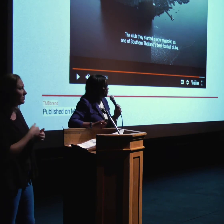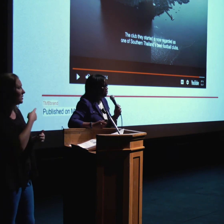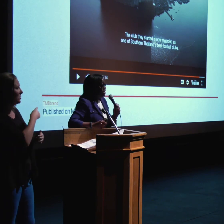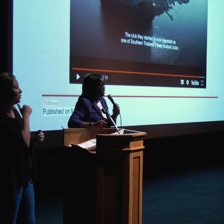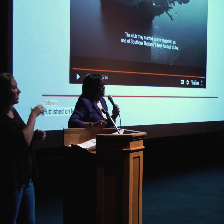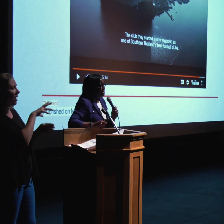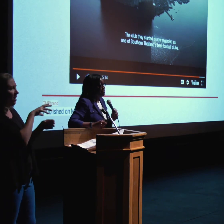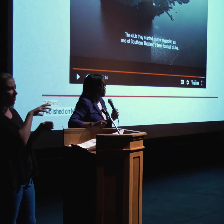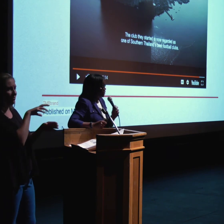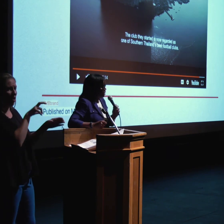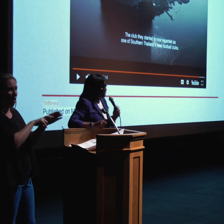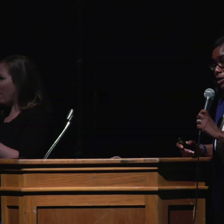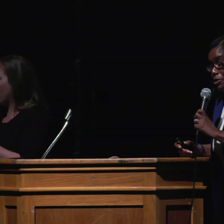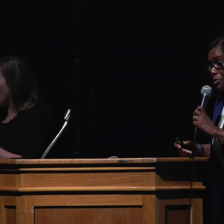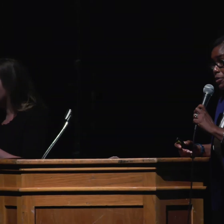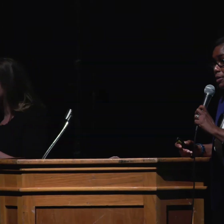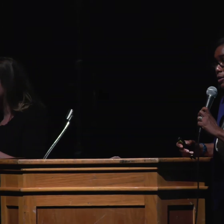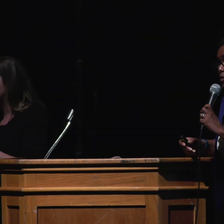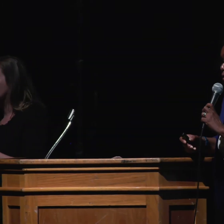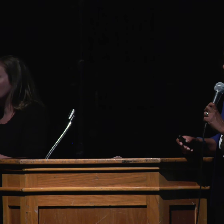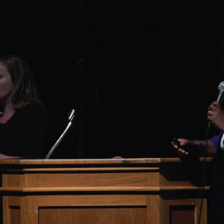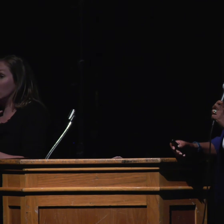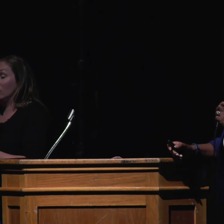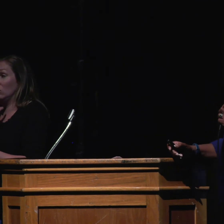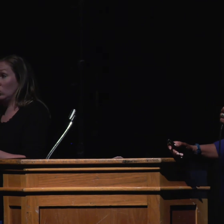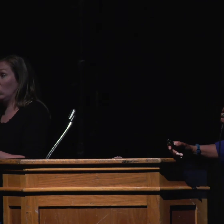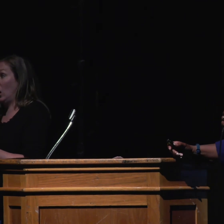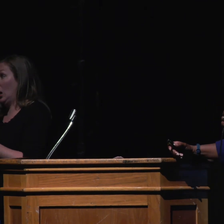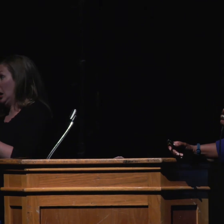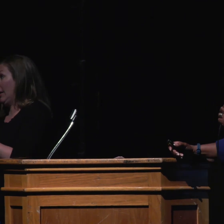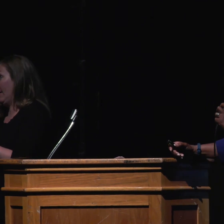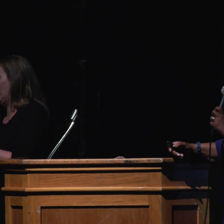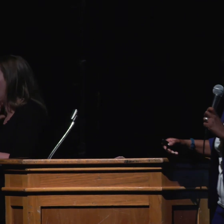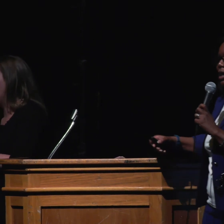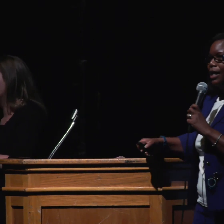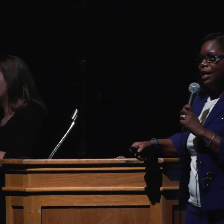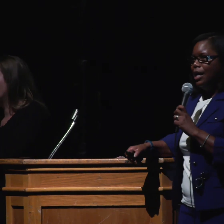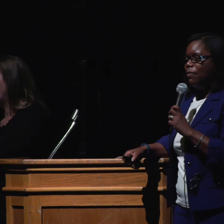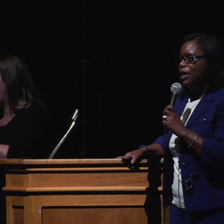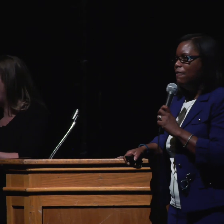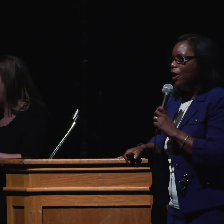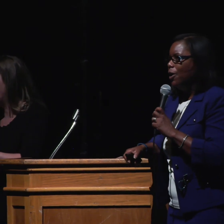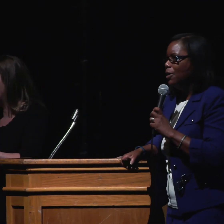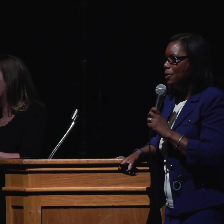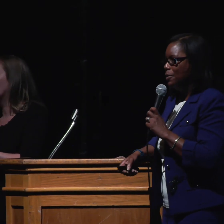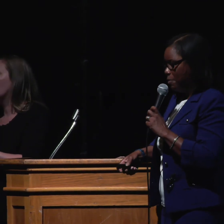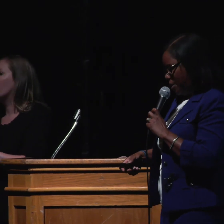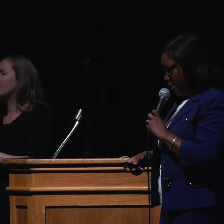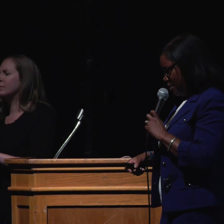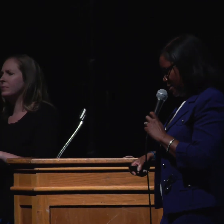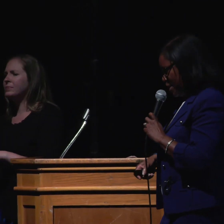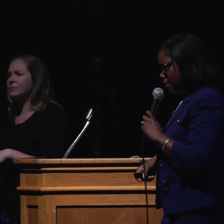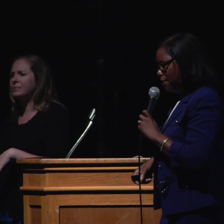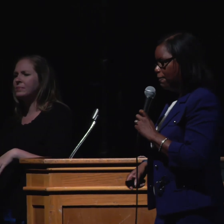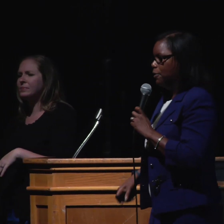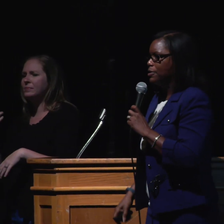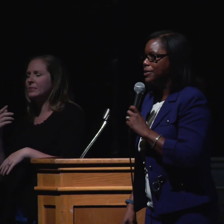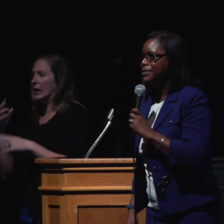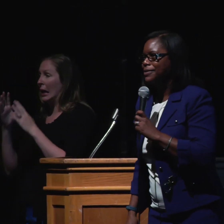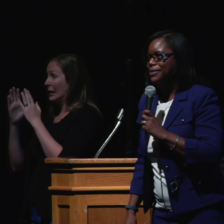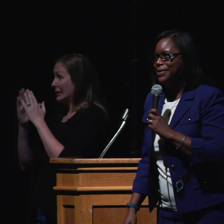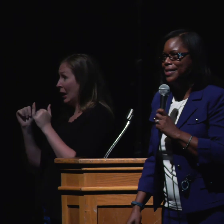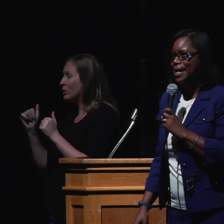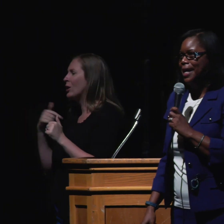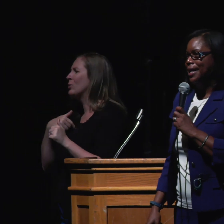not on our buses. You certainly aren't serving in the cafeteria line. And we've heard where downtown